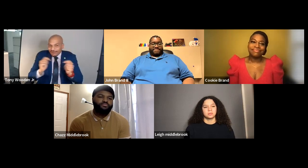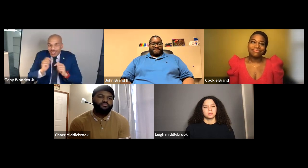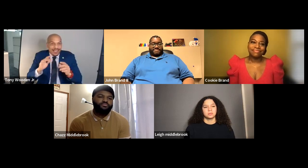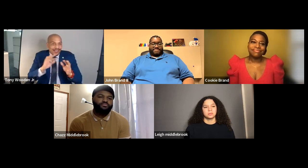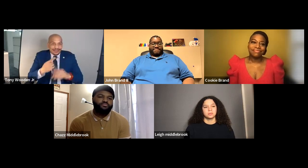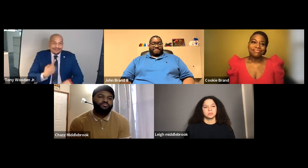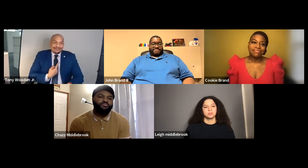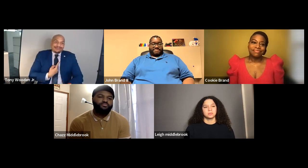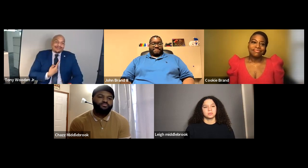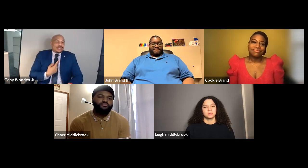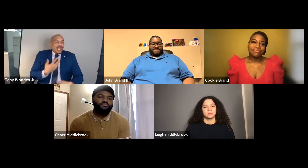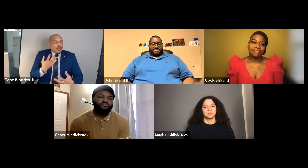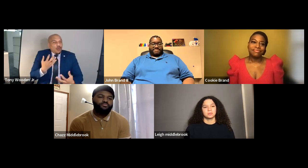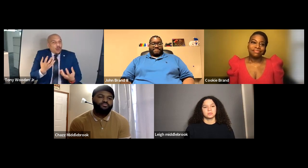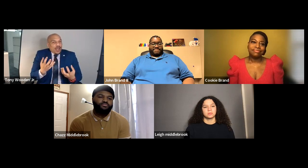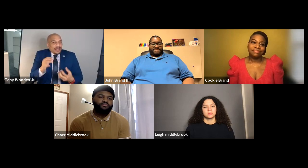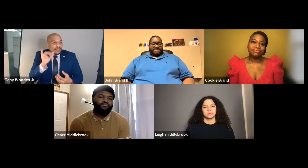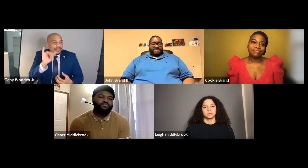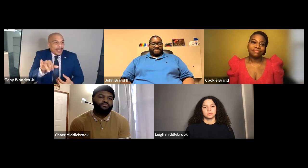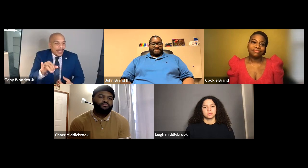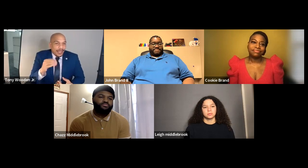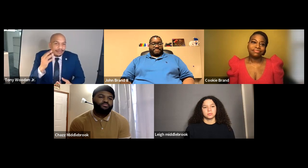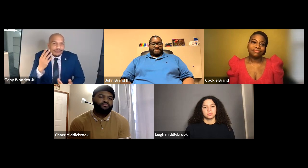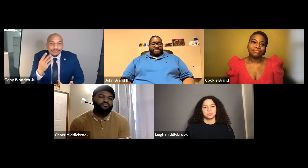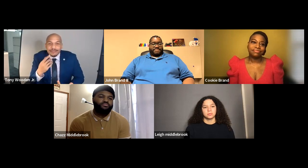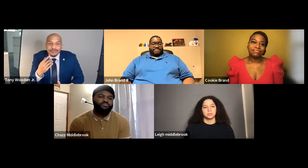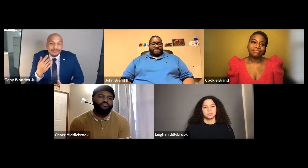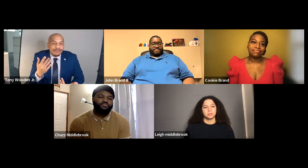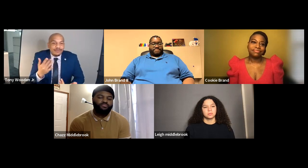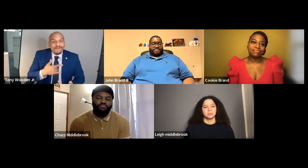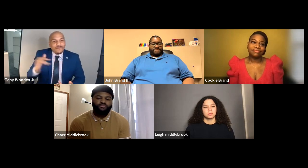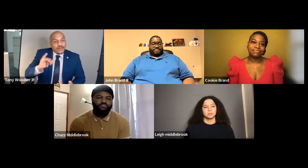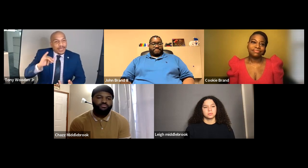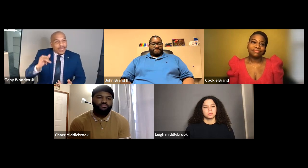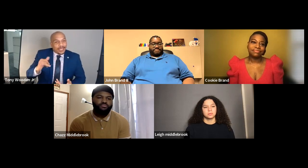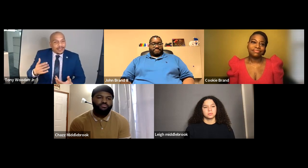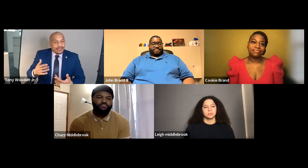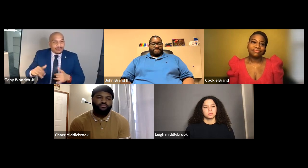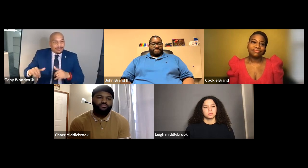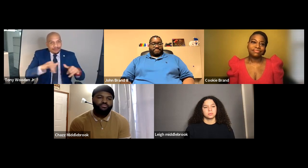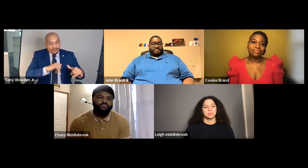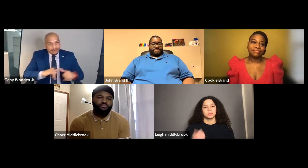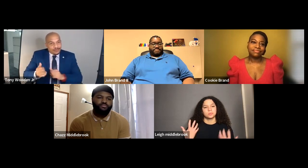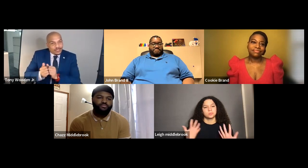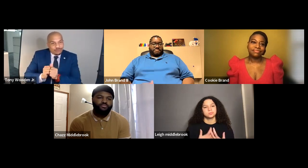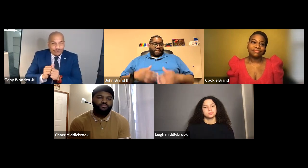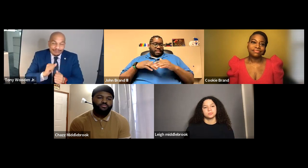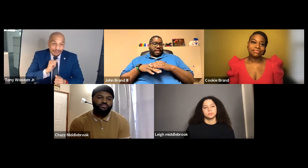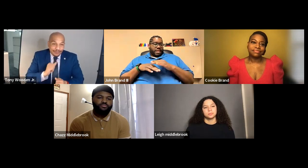in sports, basketball team, anything like that. I really wanted, and also I was in track and I wanted to be